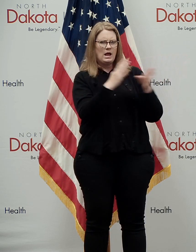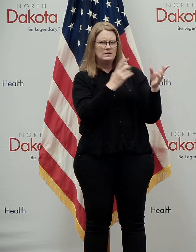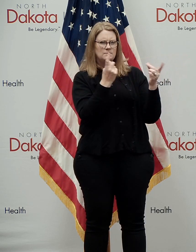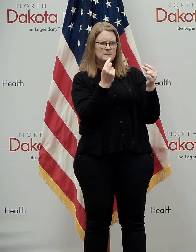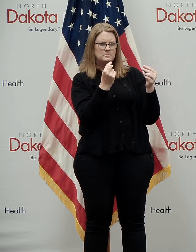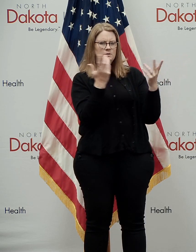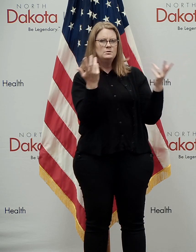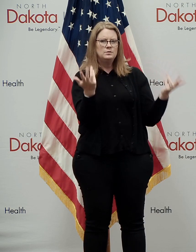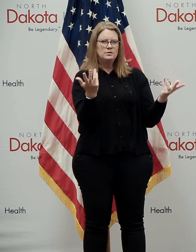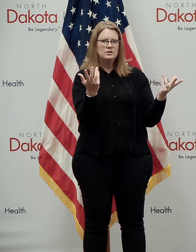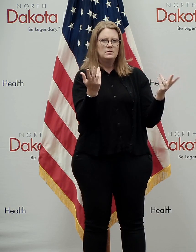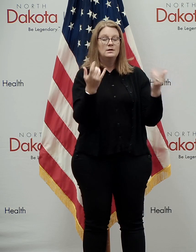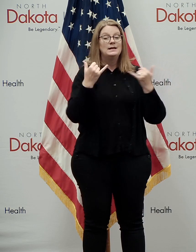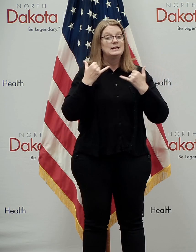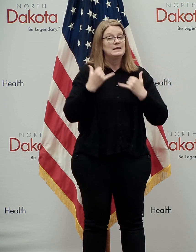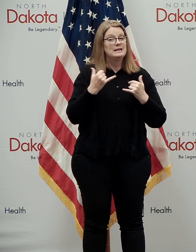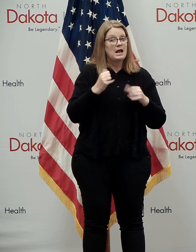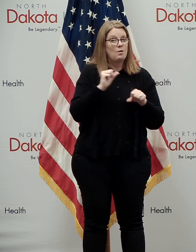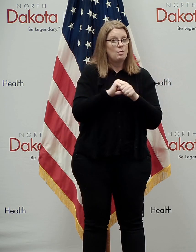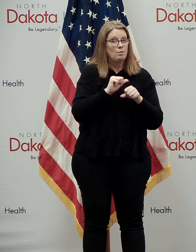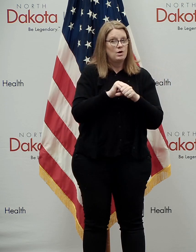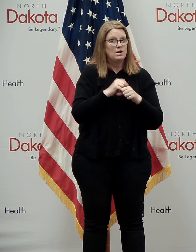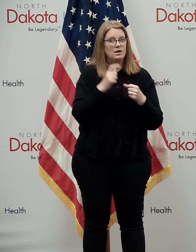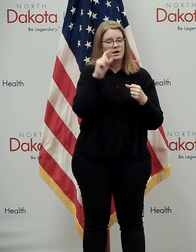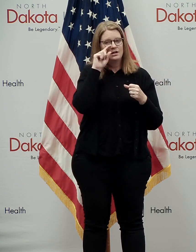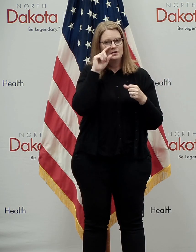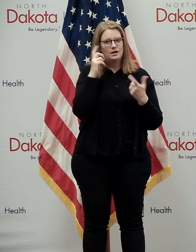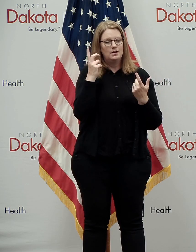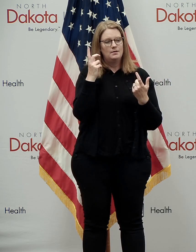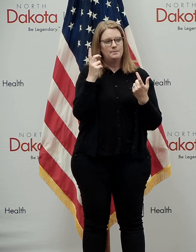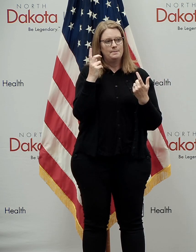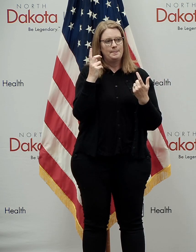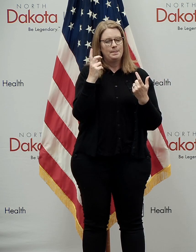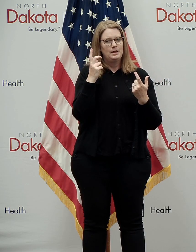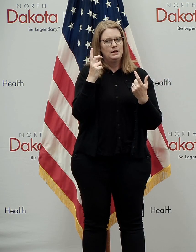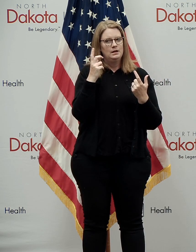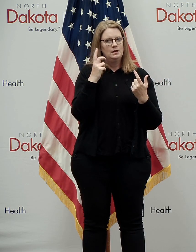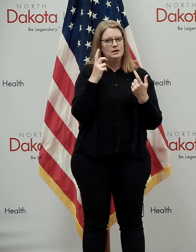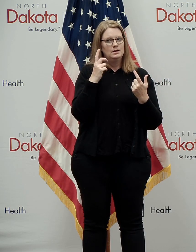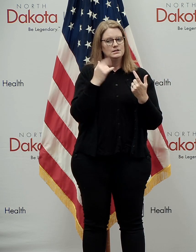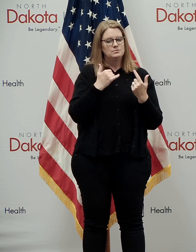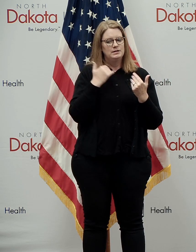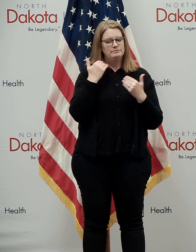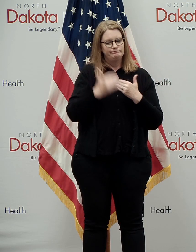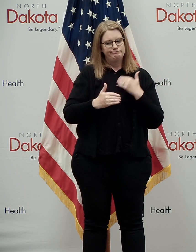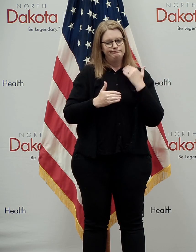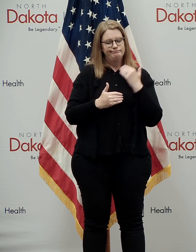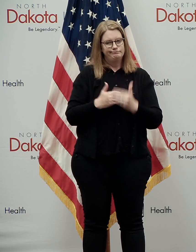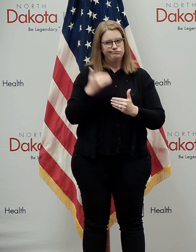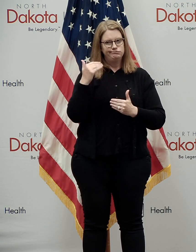one thing I would say that we're working on now, again, mentioned it last week, is as we keep moving forward, it's not just a numbers game